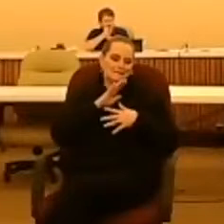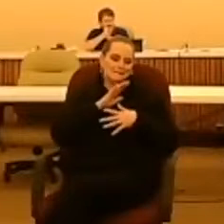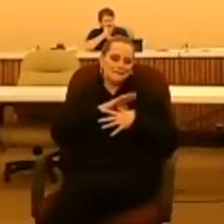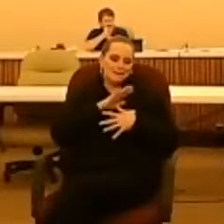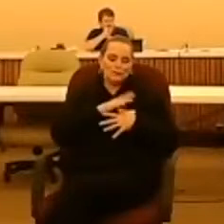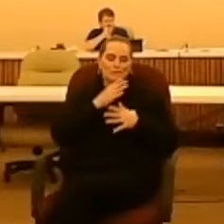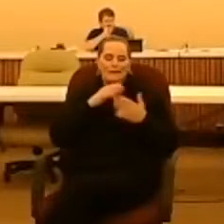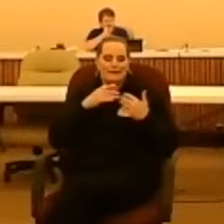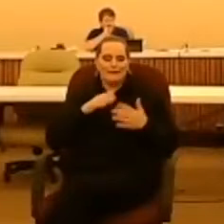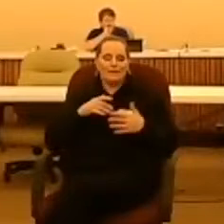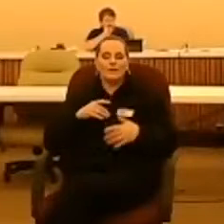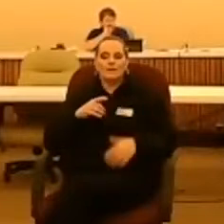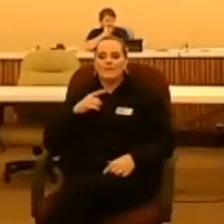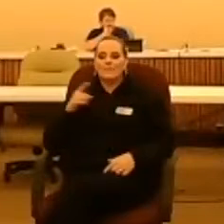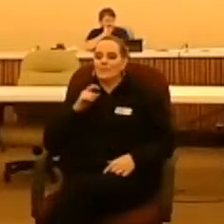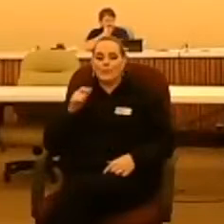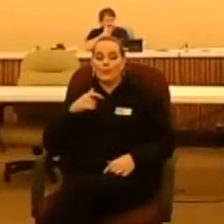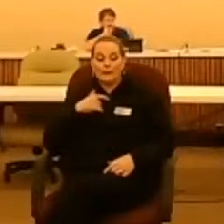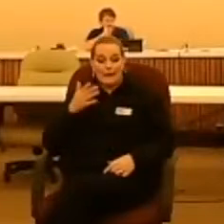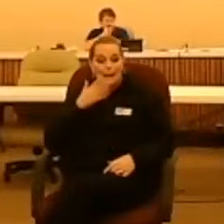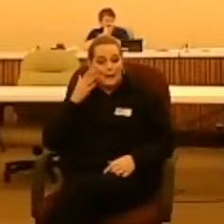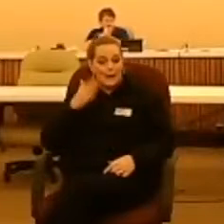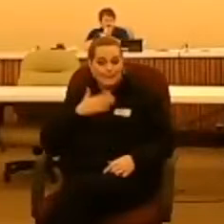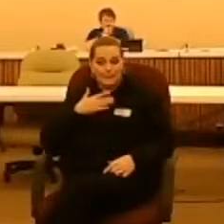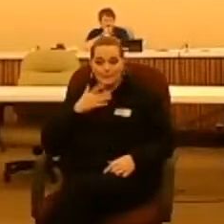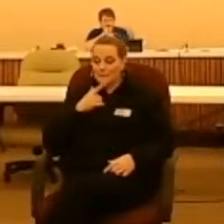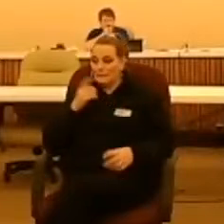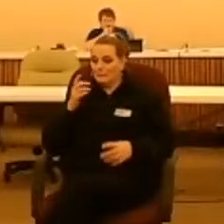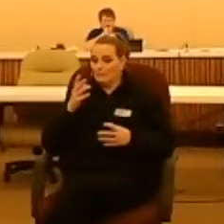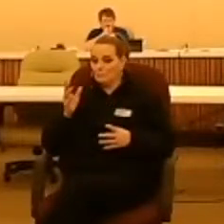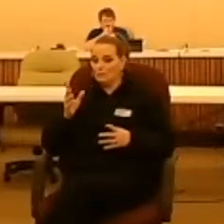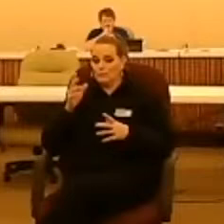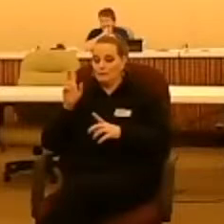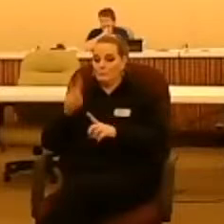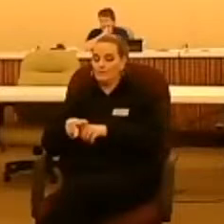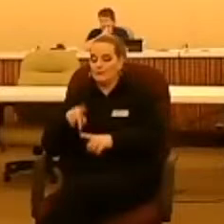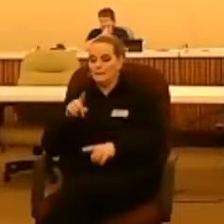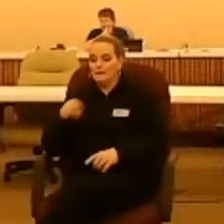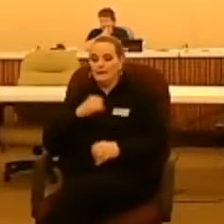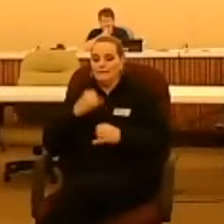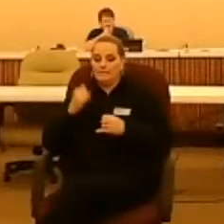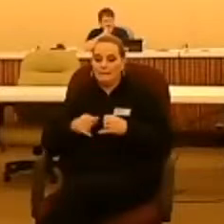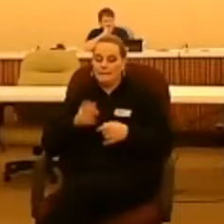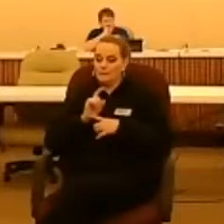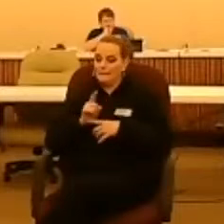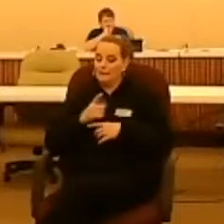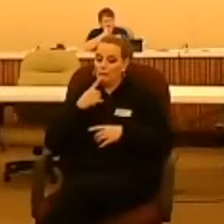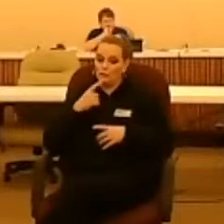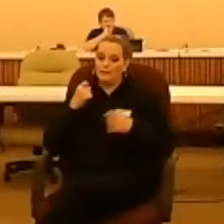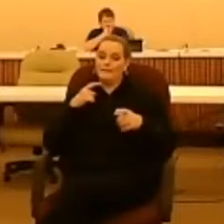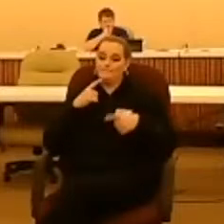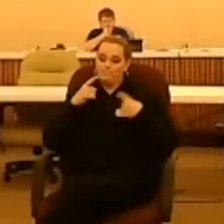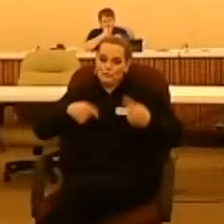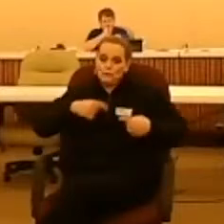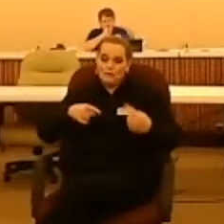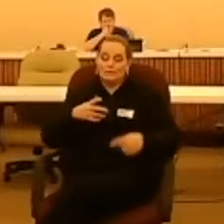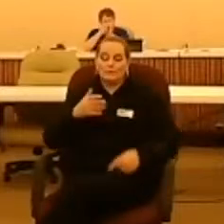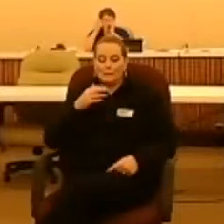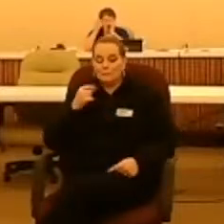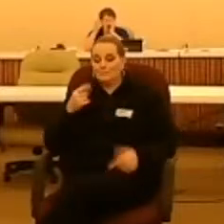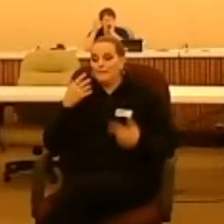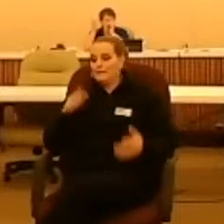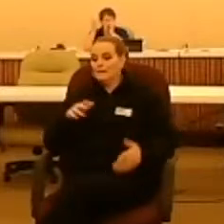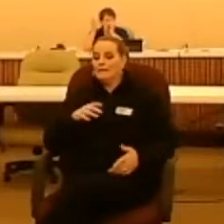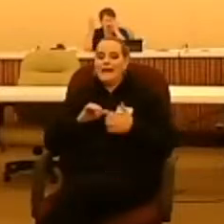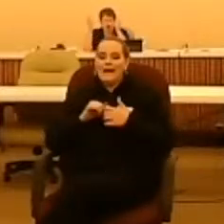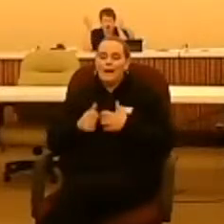But they weren't happy because it got dumped on them last minute and it was a very contentious subject. But how could